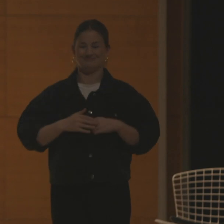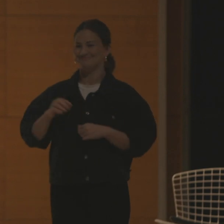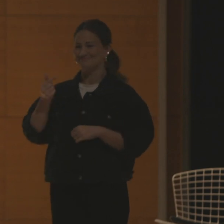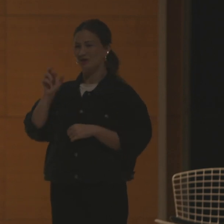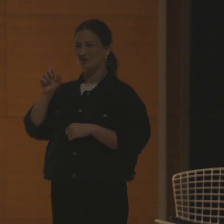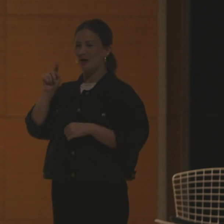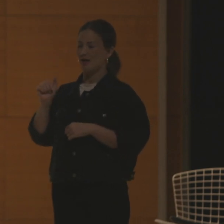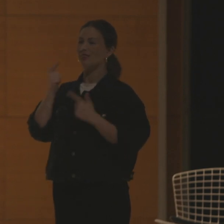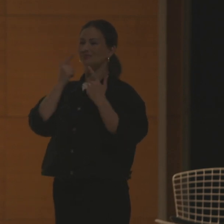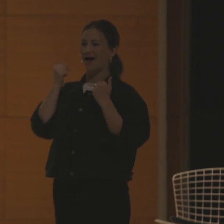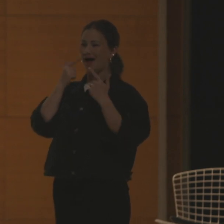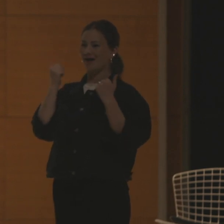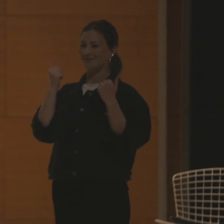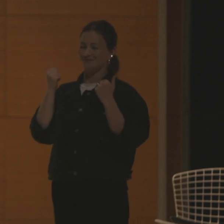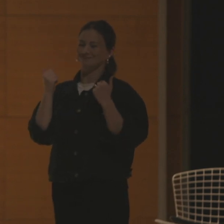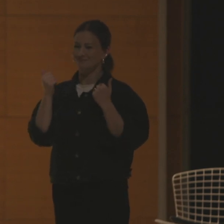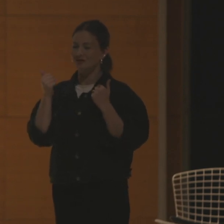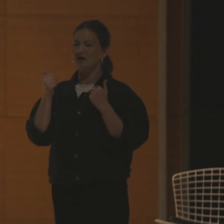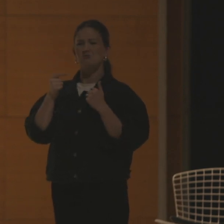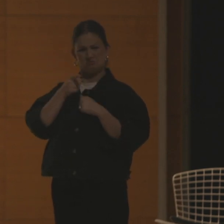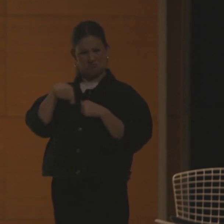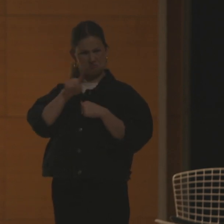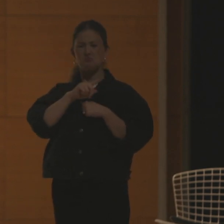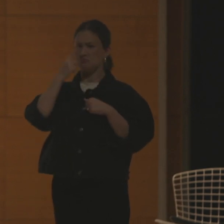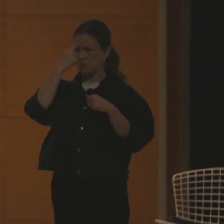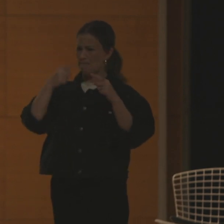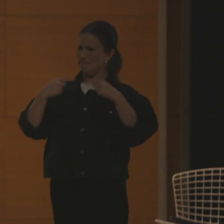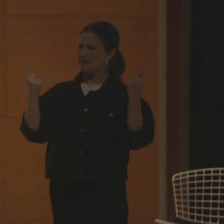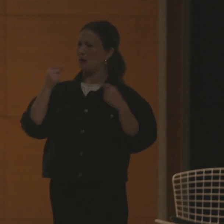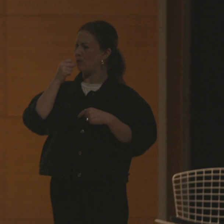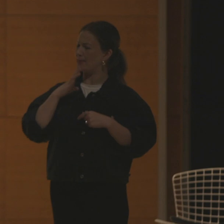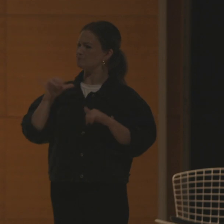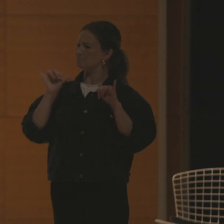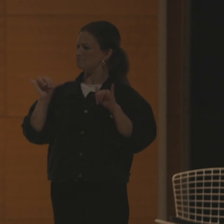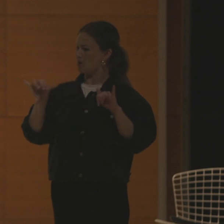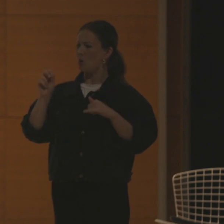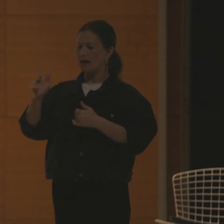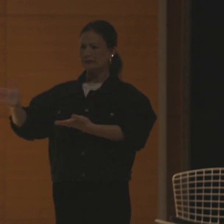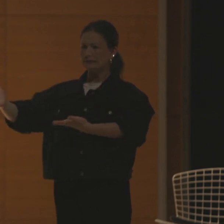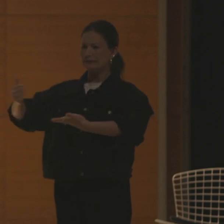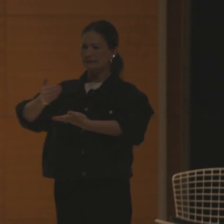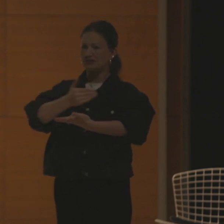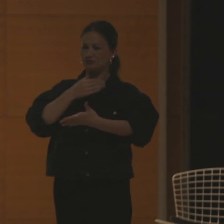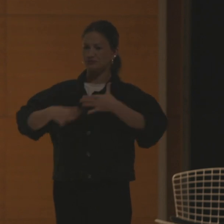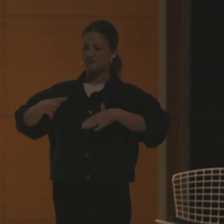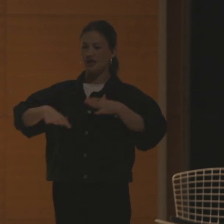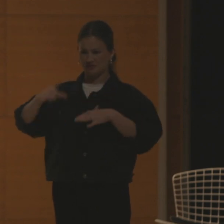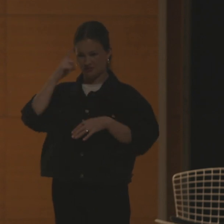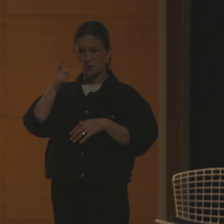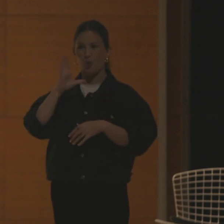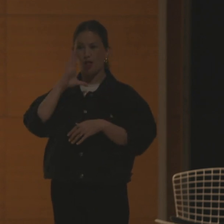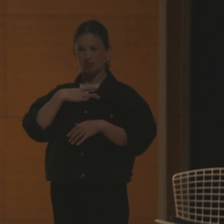a long incisor. "Opinionated women. Okay, let me just grab a couple dresses that I think you'll adore, and I'll meet you